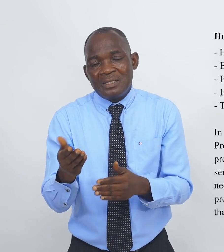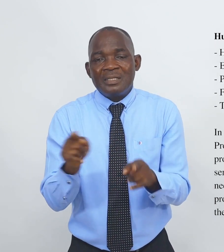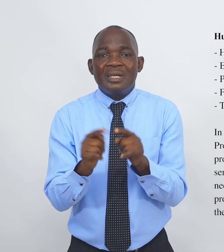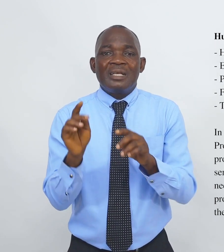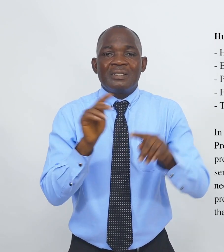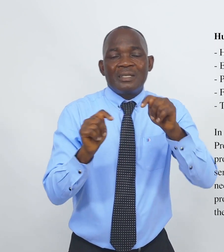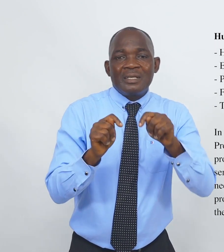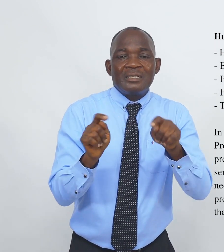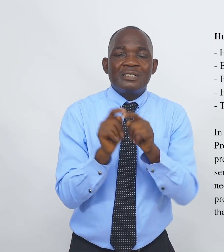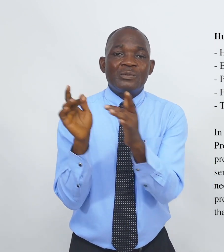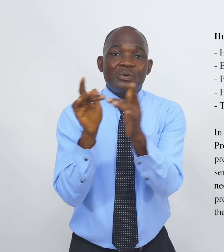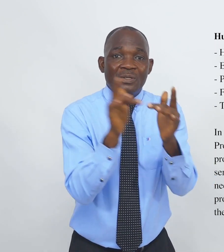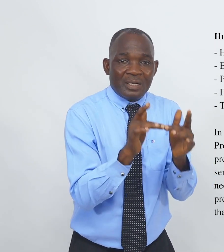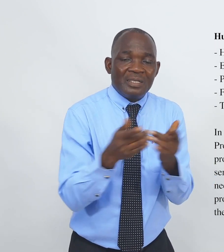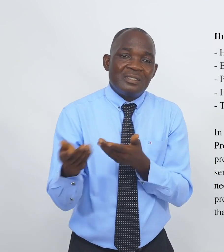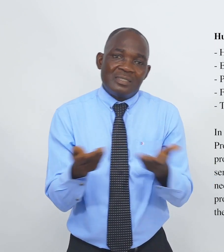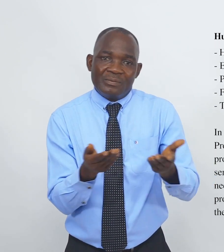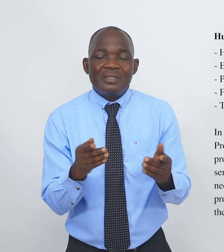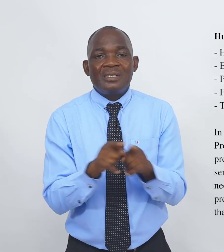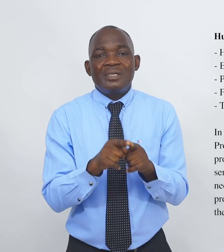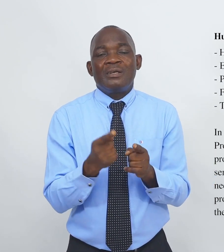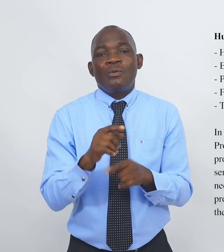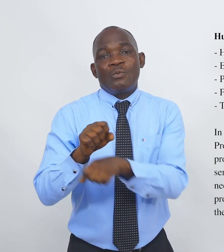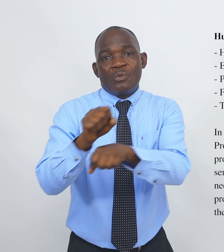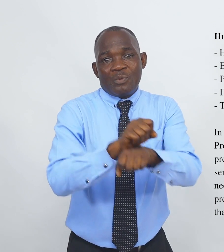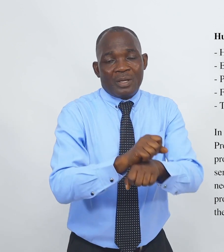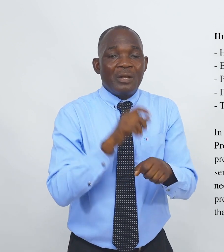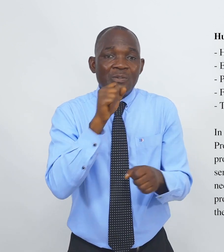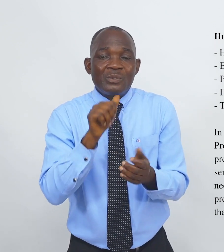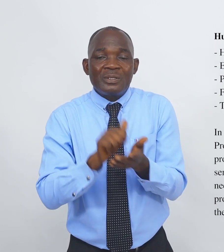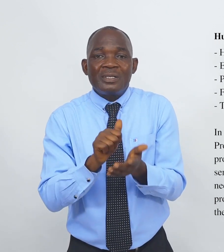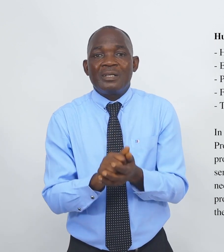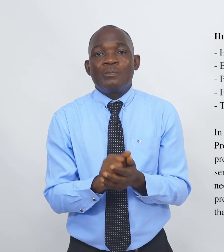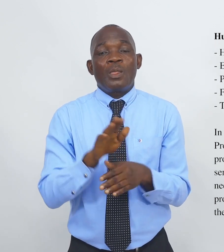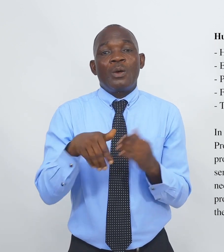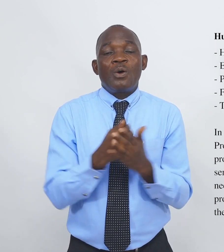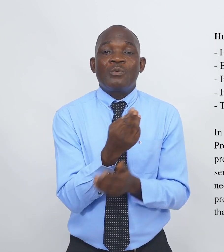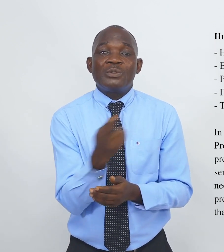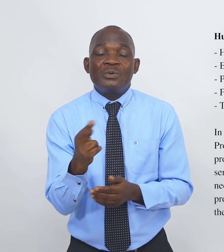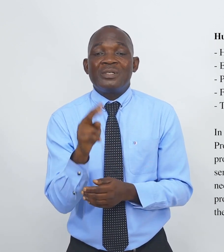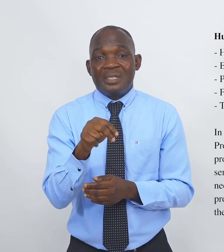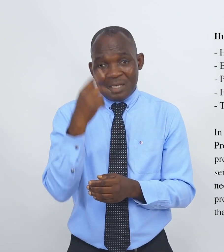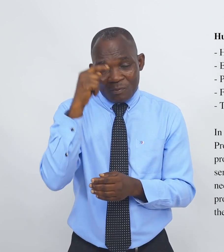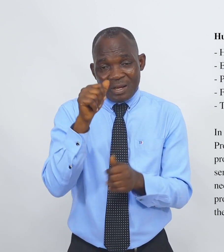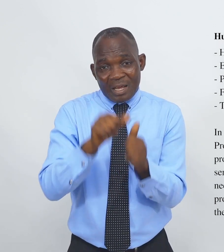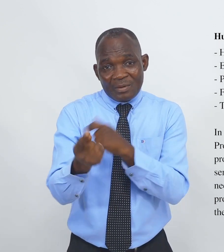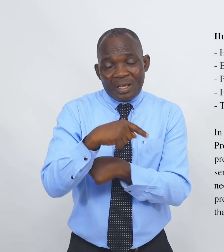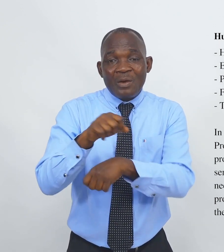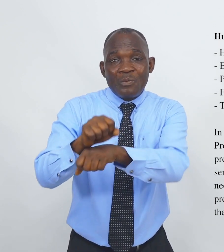and consultancy services, and works. It ensures that all resources needed for the daily operations of the SEC